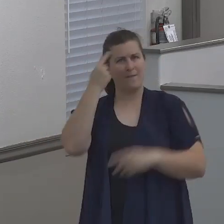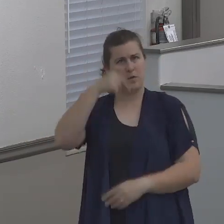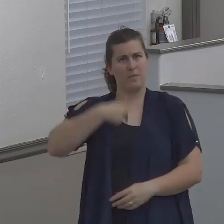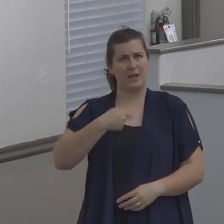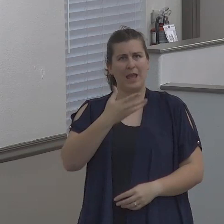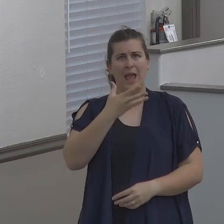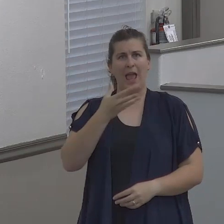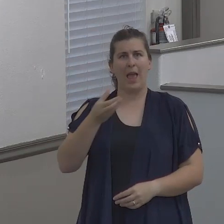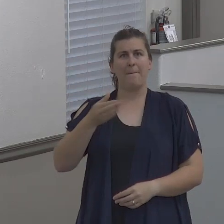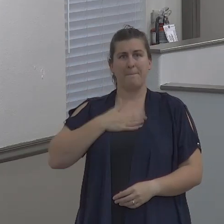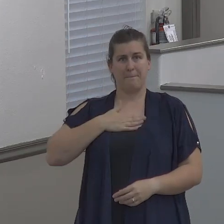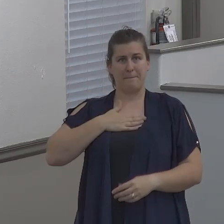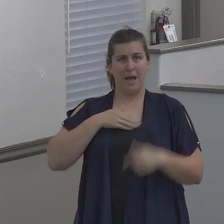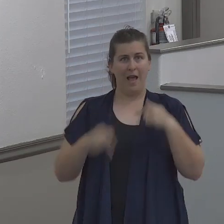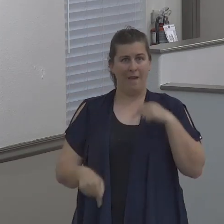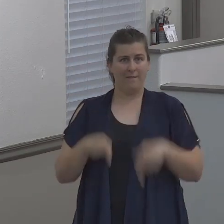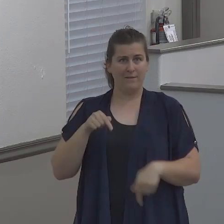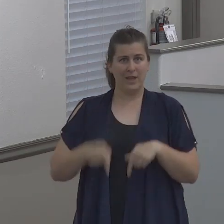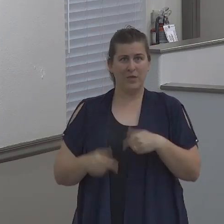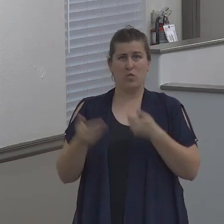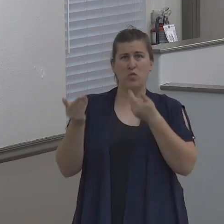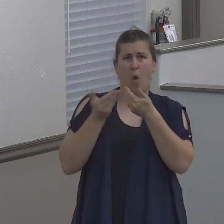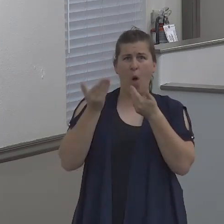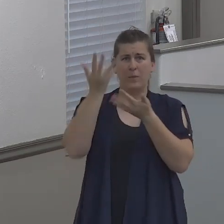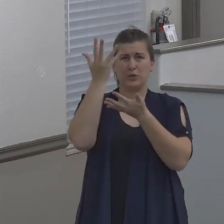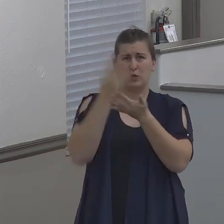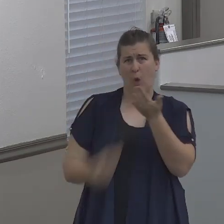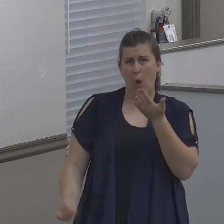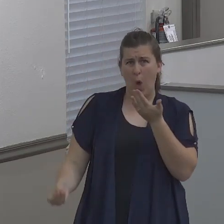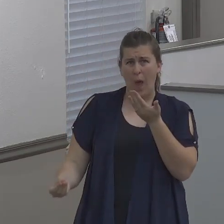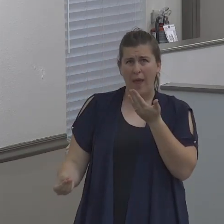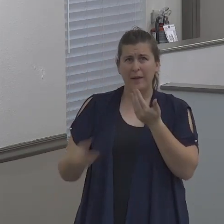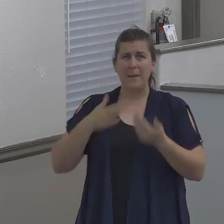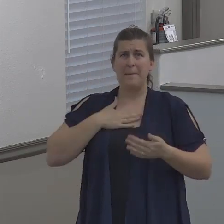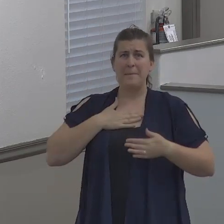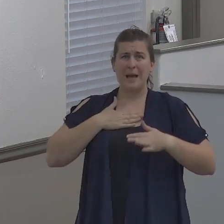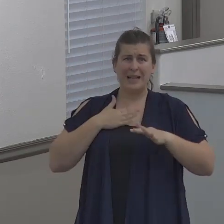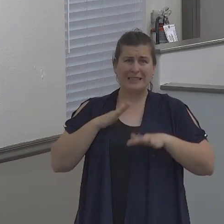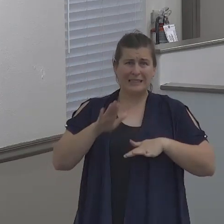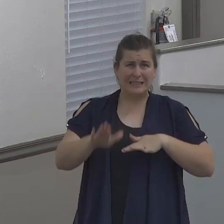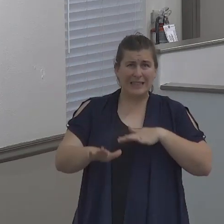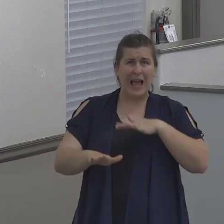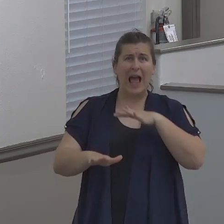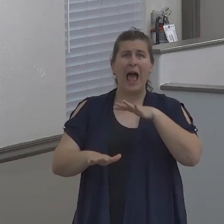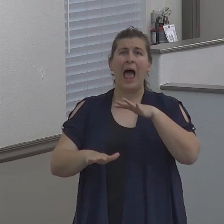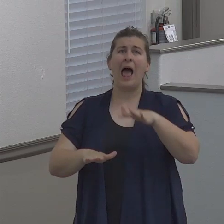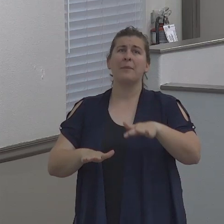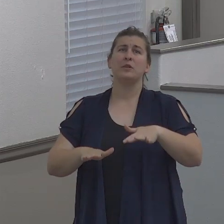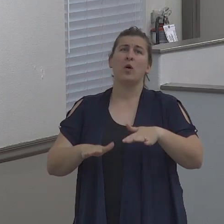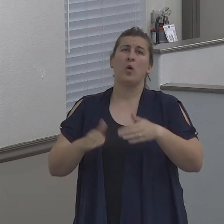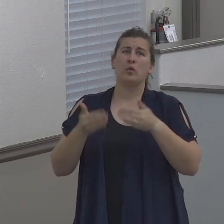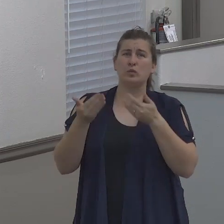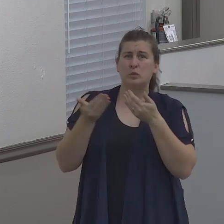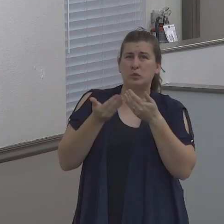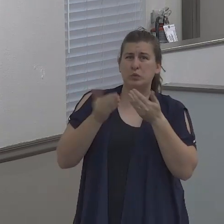verse 2 and 3, it says, "But as for me, my feet were almost gone.